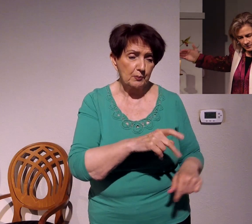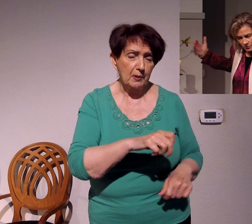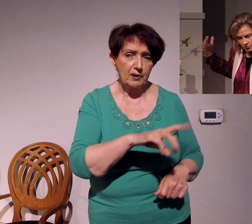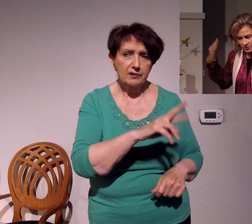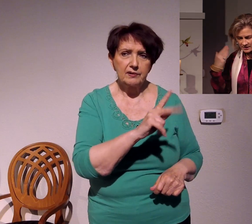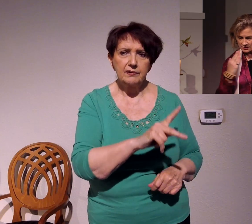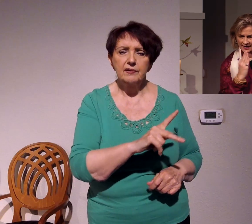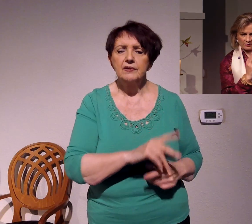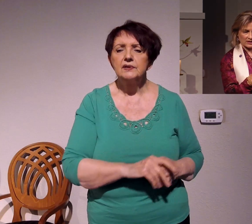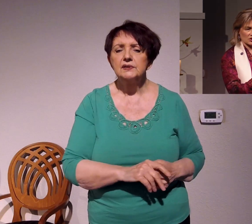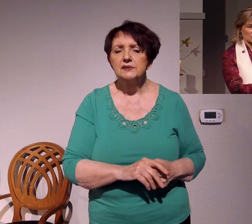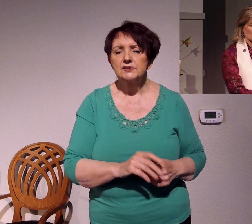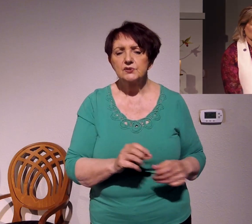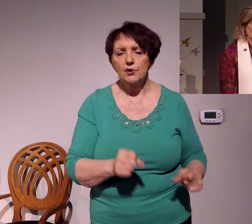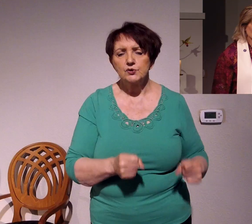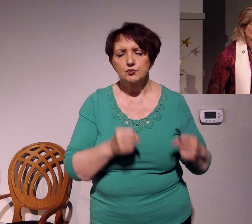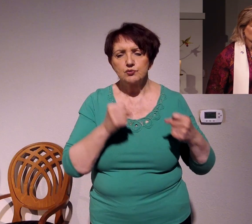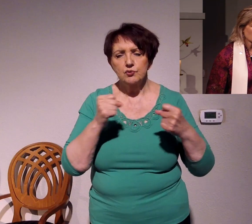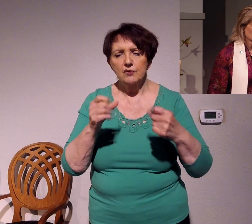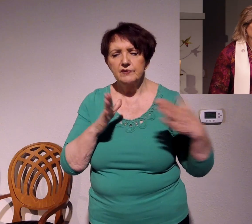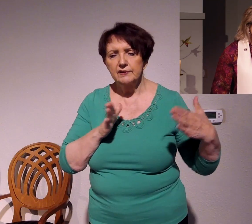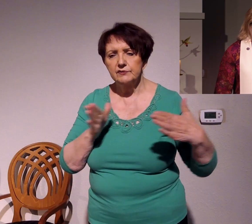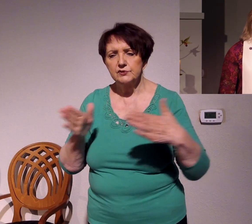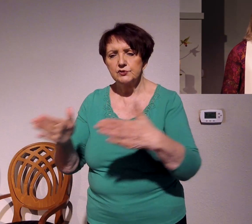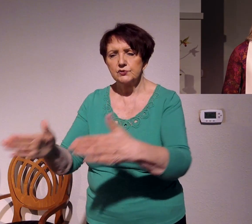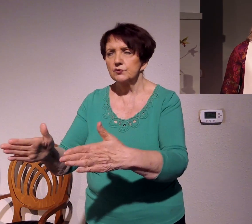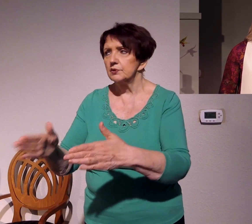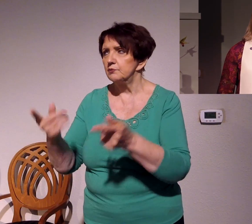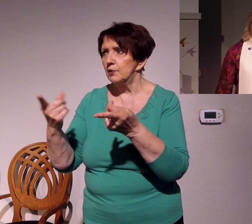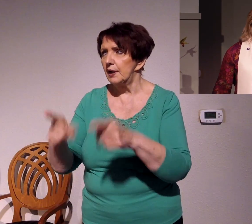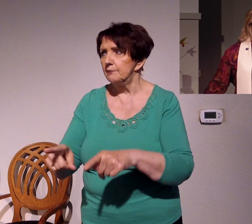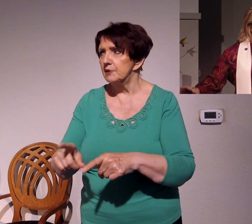and I went down this street, and